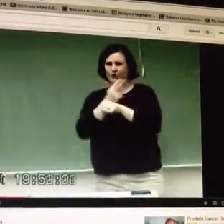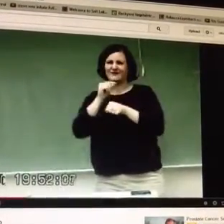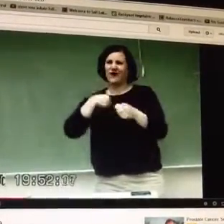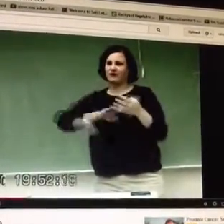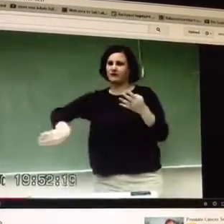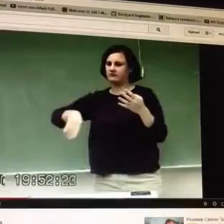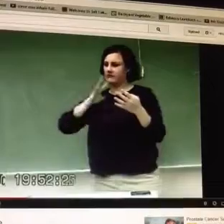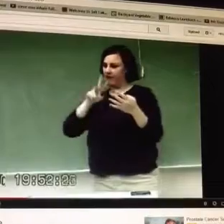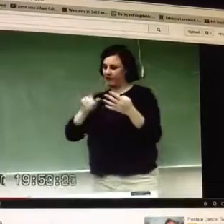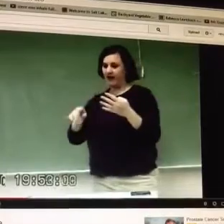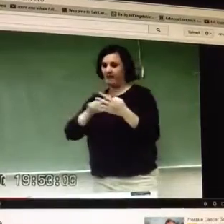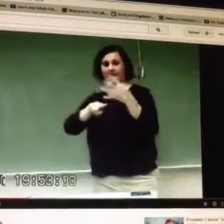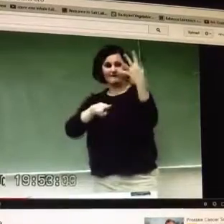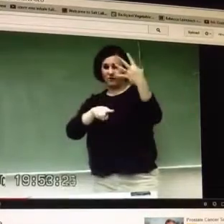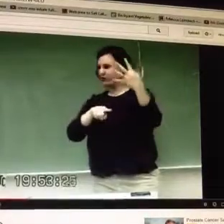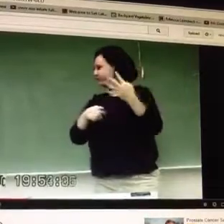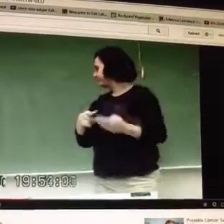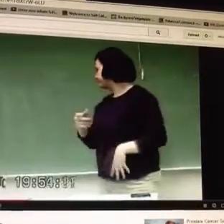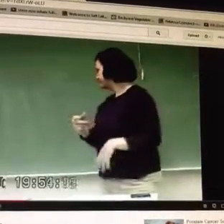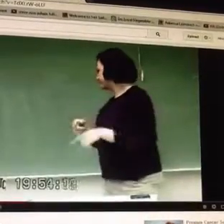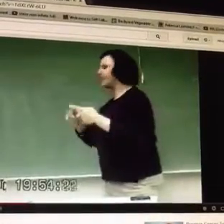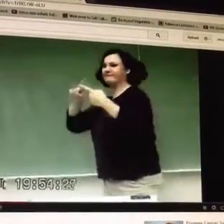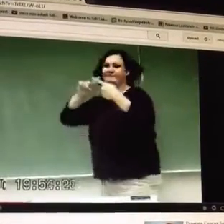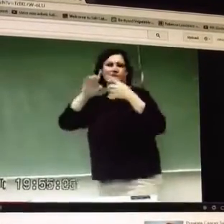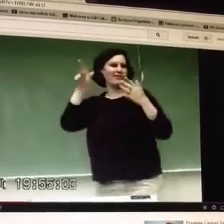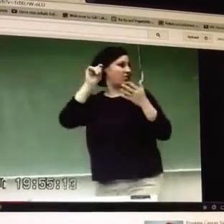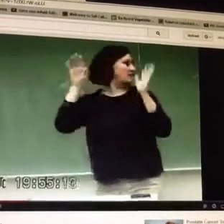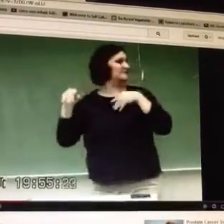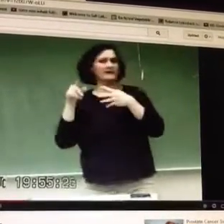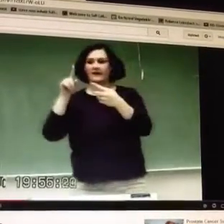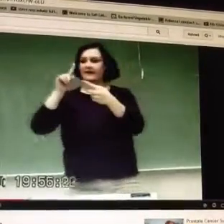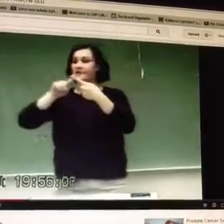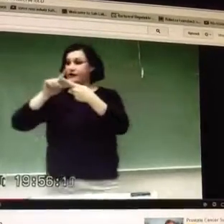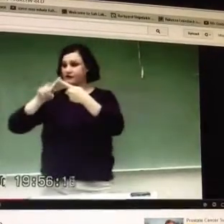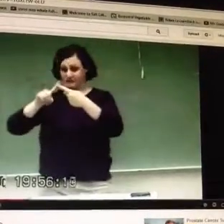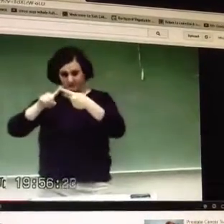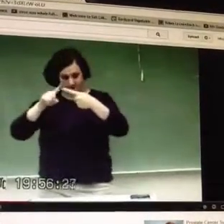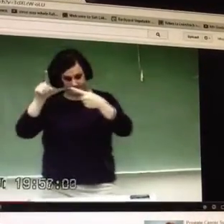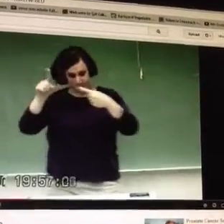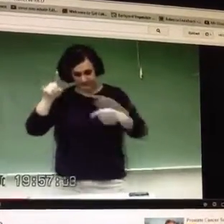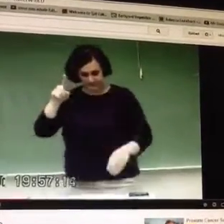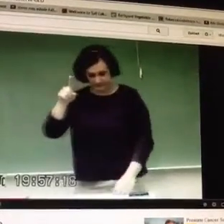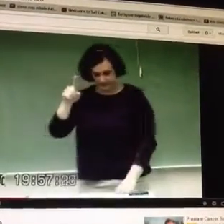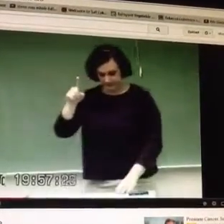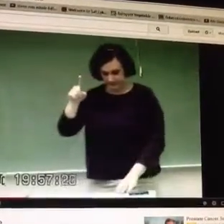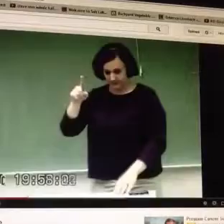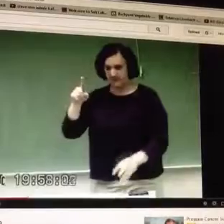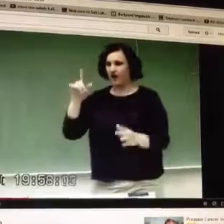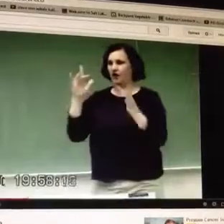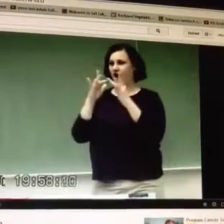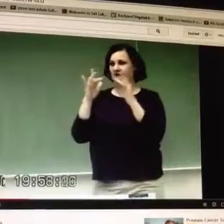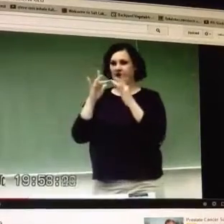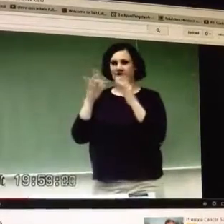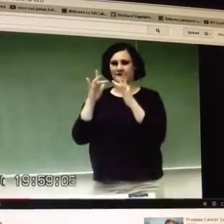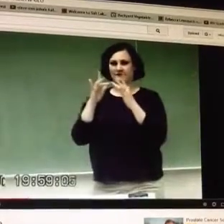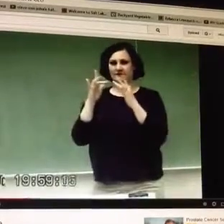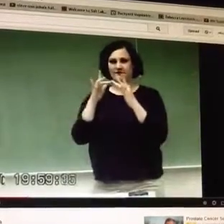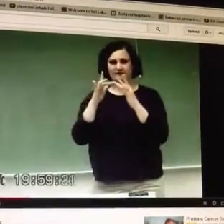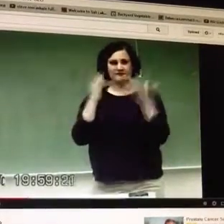Outlook has 4 sections. Actually, it has 5. I don't use the last one. So I'm just going to talk about the 4. The first